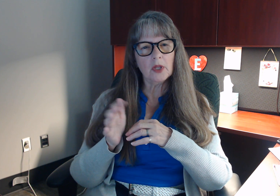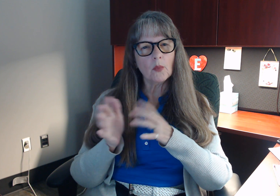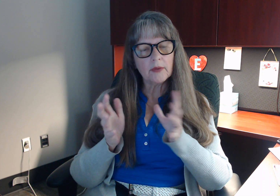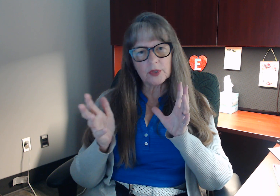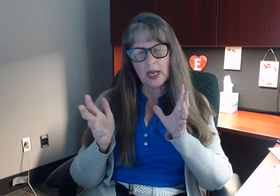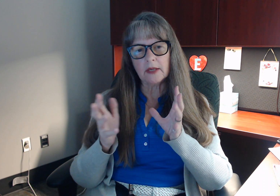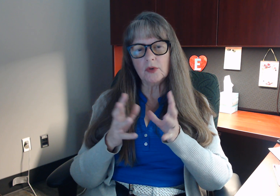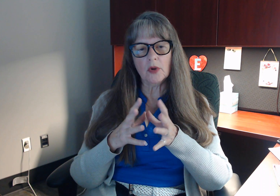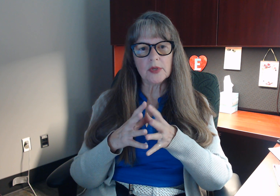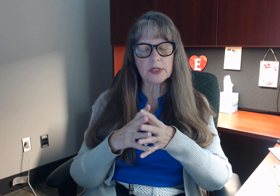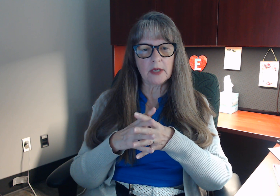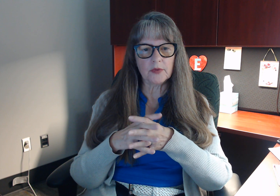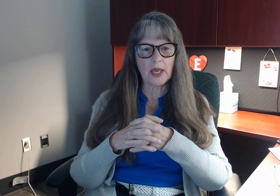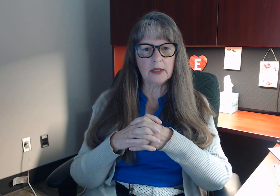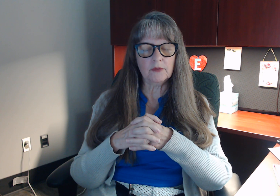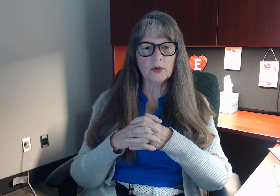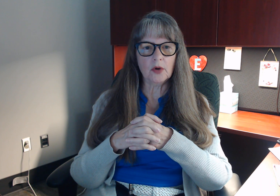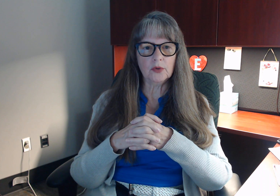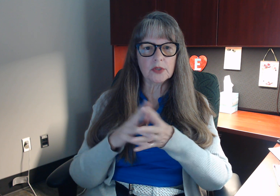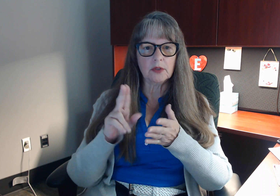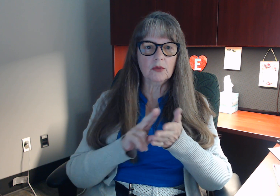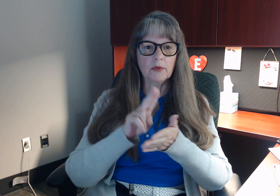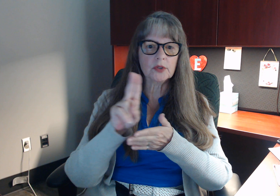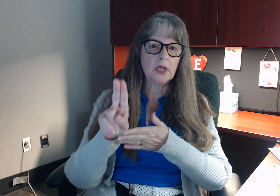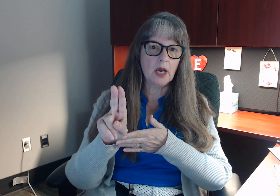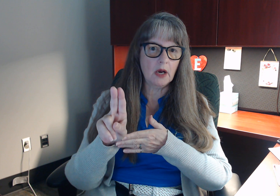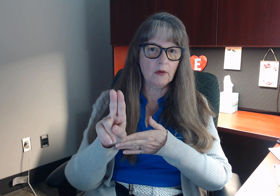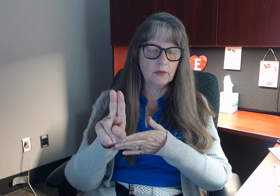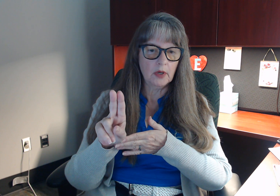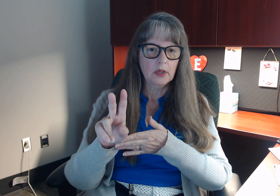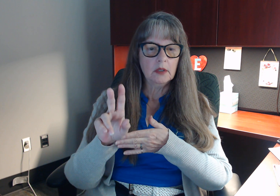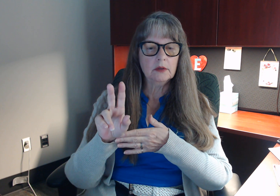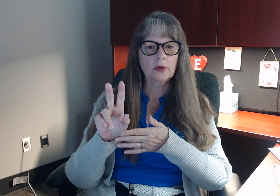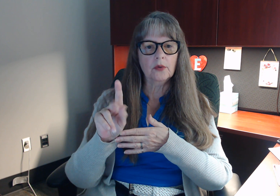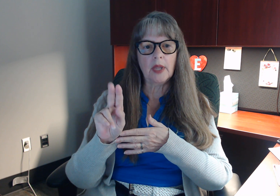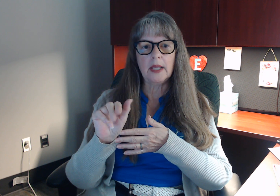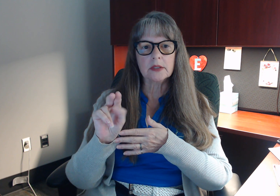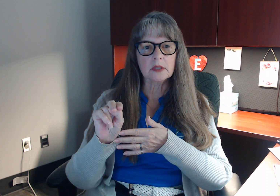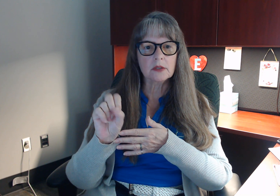Whatever sign, if you know that sign for that, and if you don't, you can say the University of, Kansas,